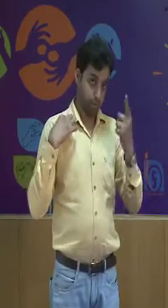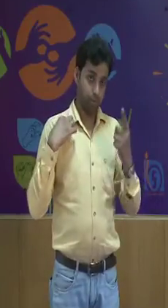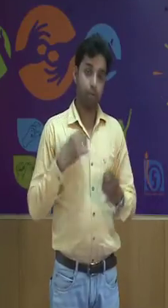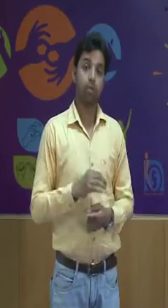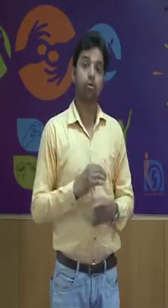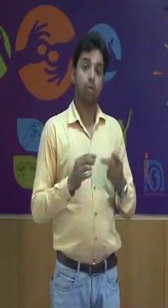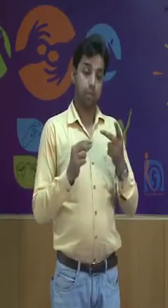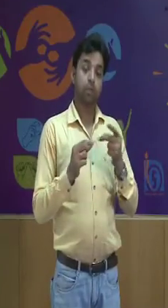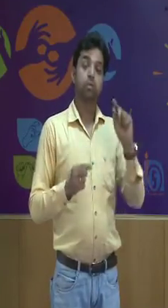Kshatriya,